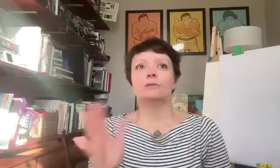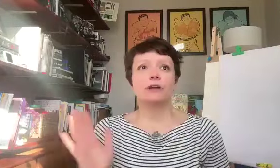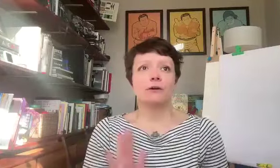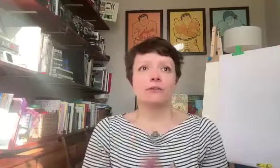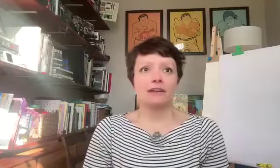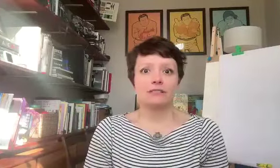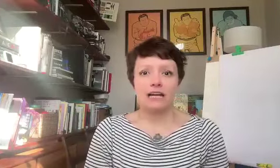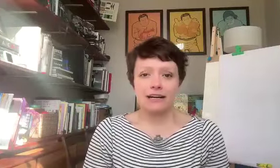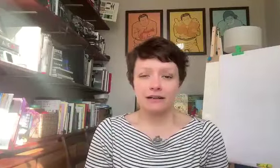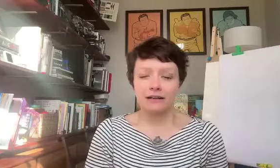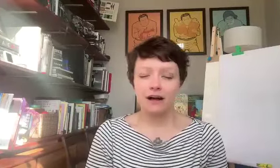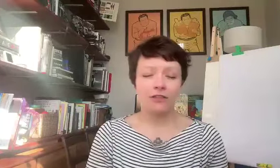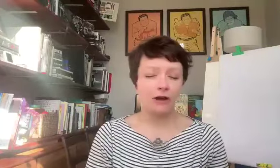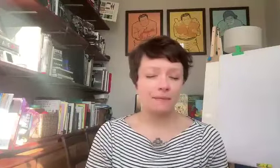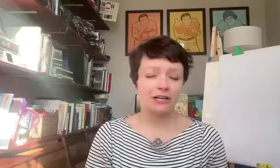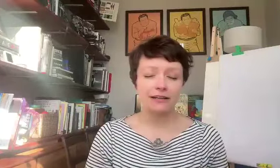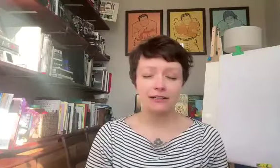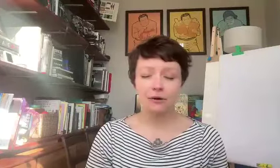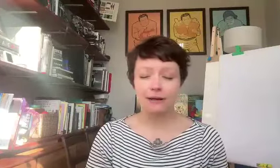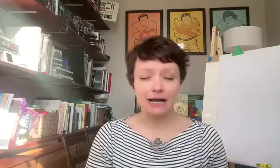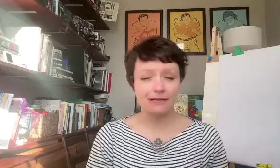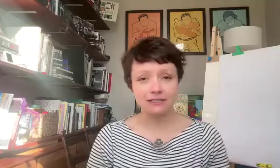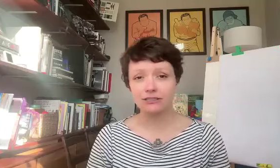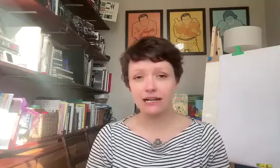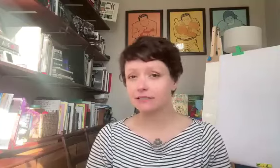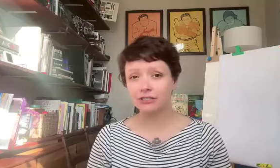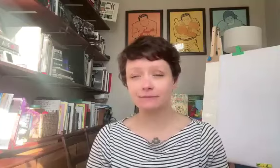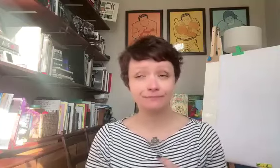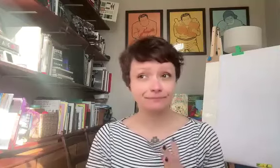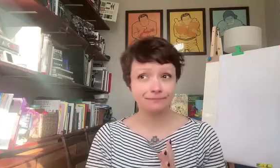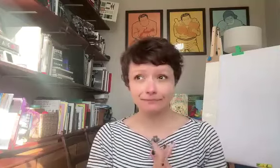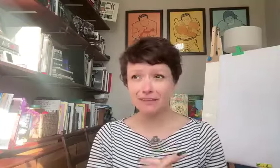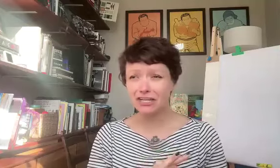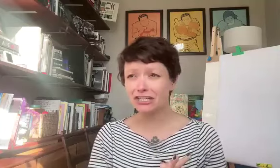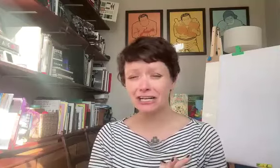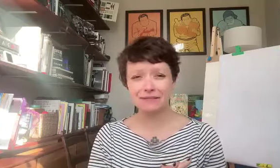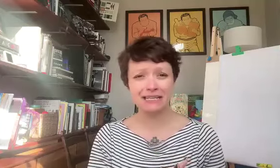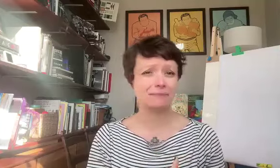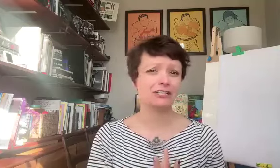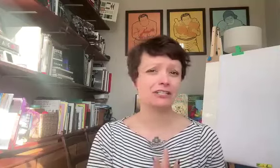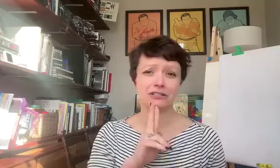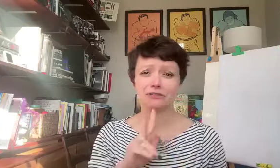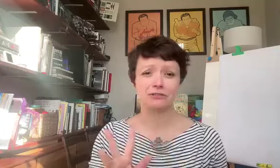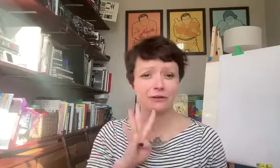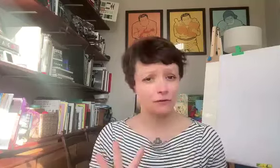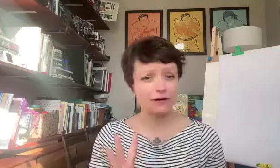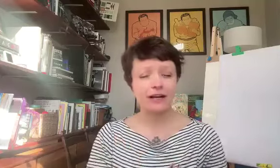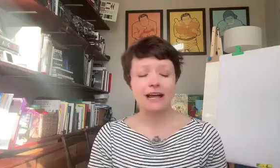will know that I used sign all throughout my childhood growing up. My sister's Down syndrome. She didn't obtain speech till she was 3 or 4.